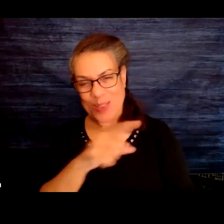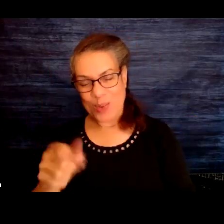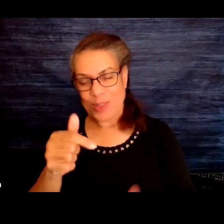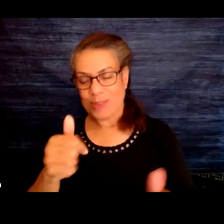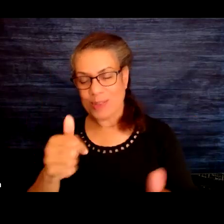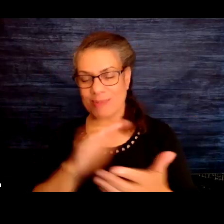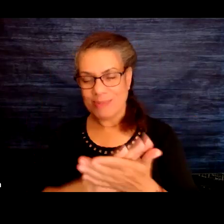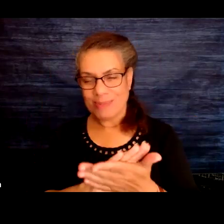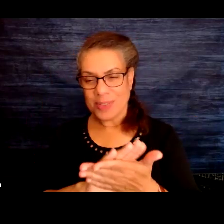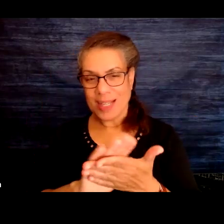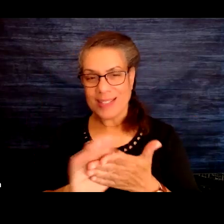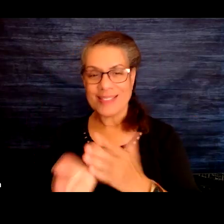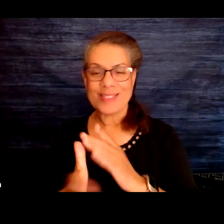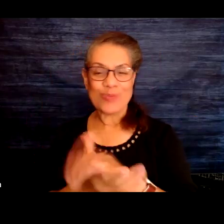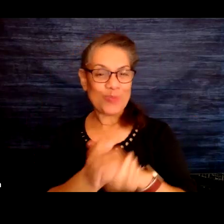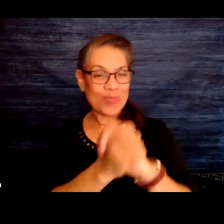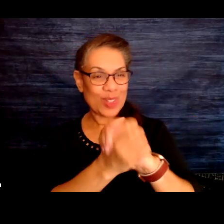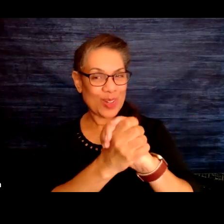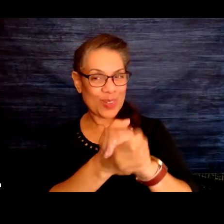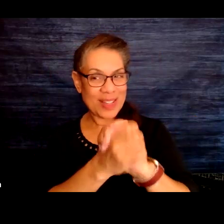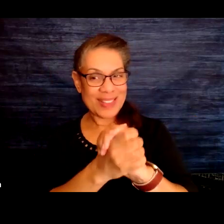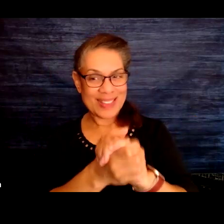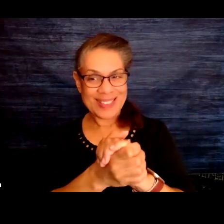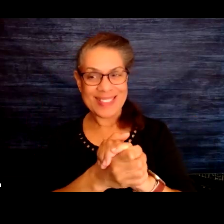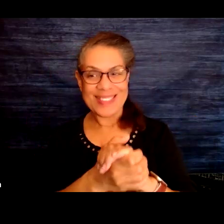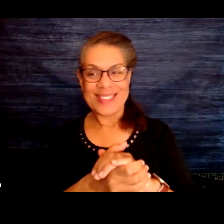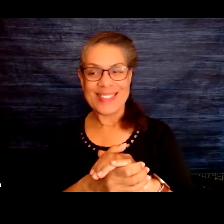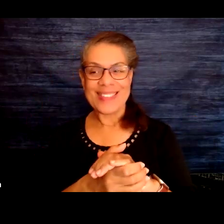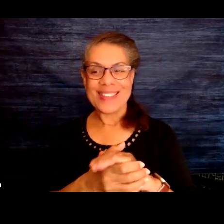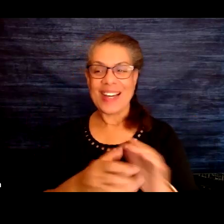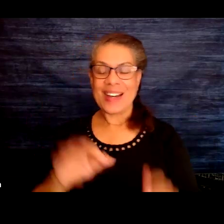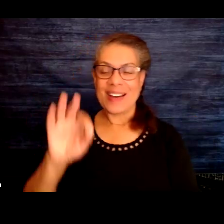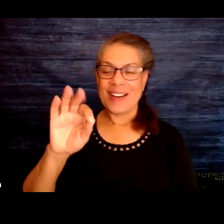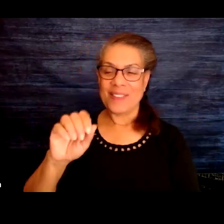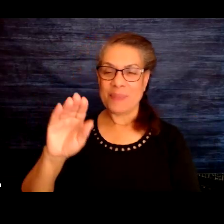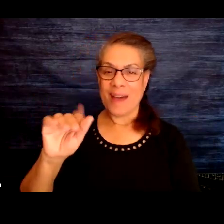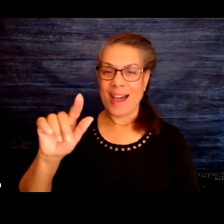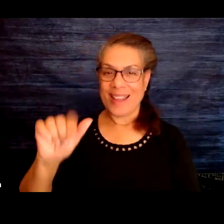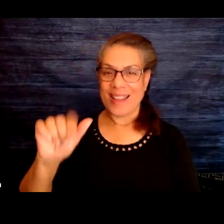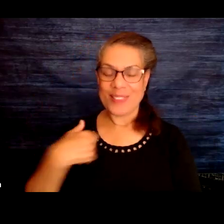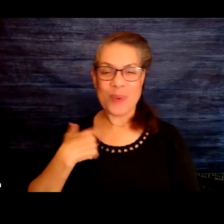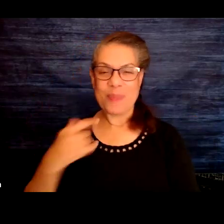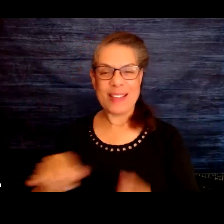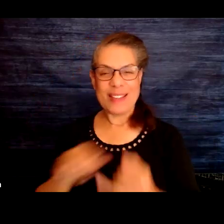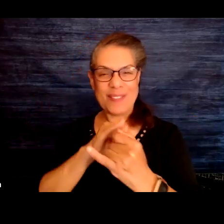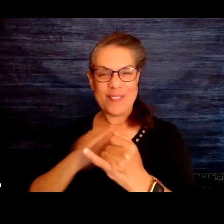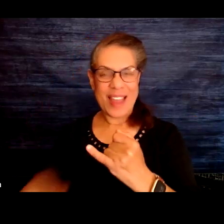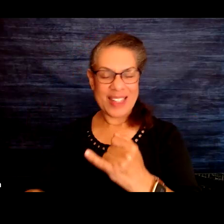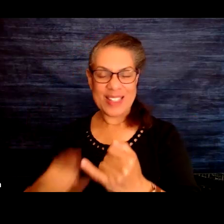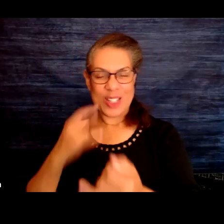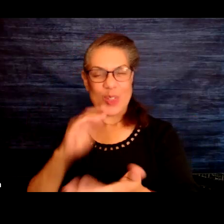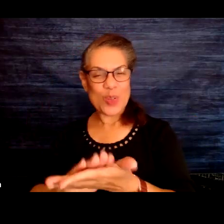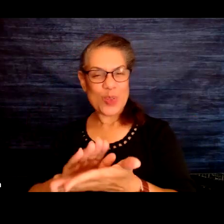schools. Congratulations again for Bada being a finalist for the School in the Middle Prize. Glad to see your school was recognized this year.